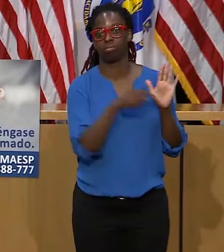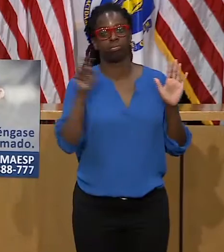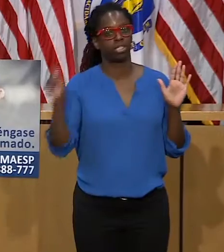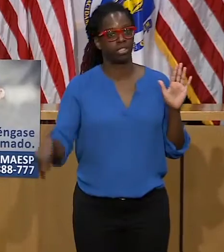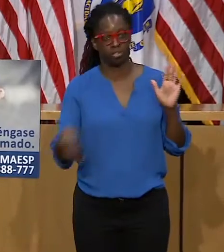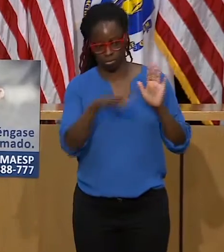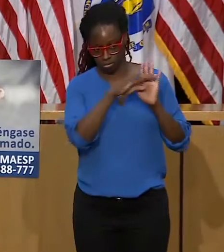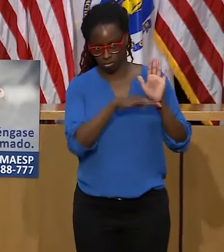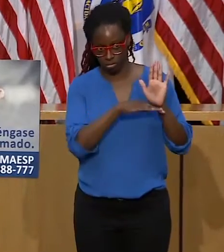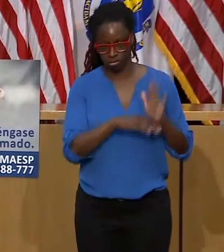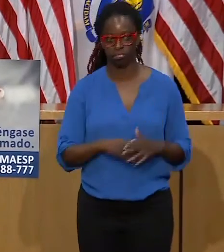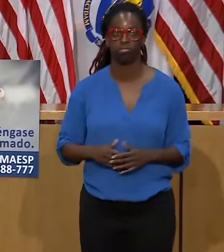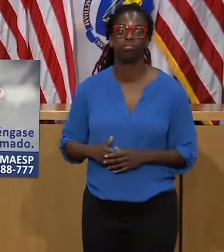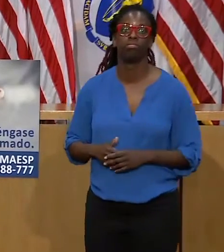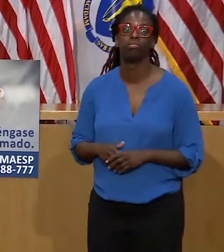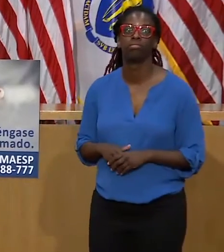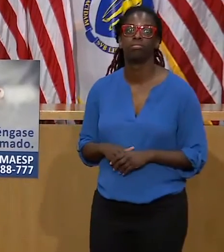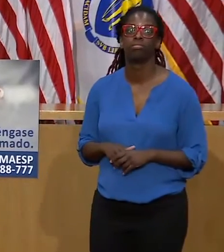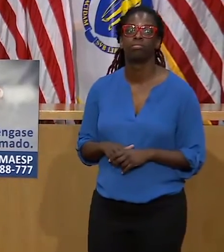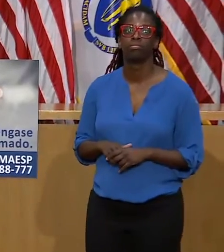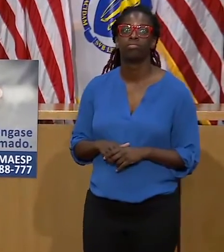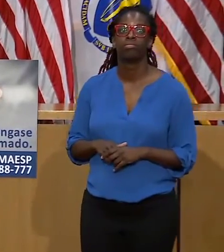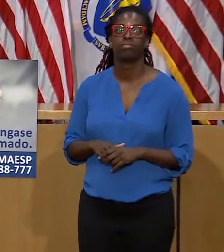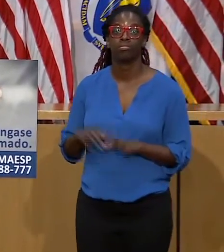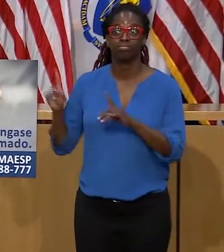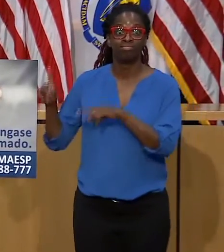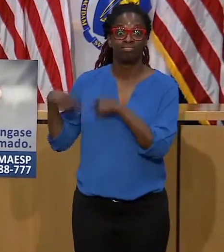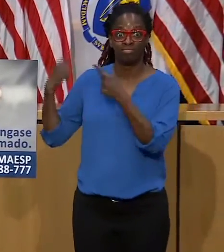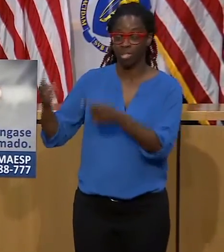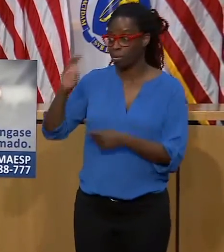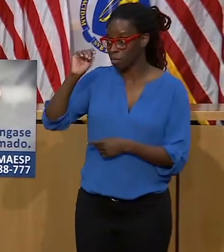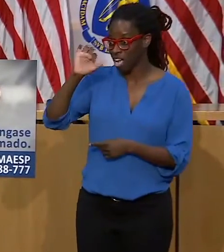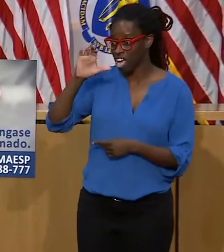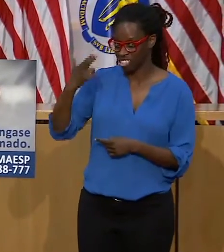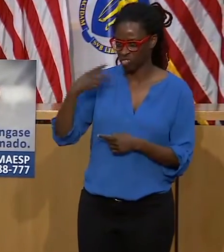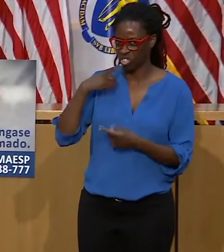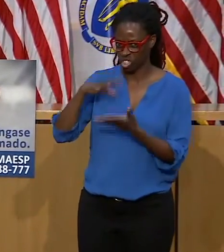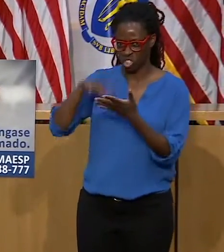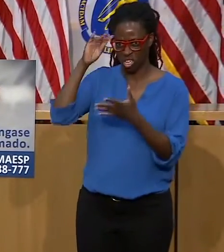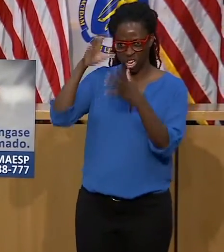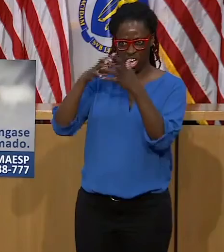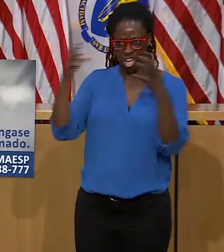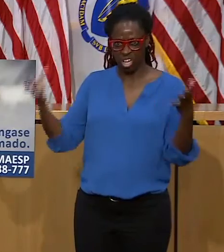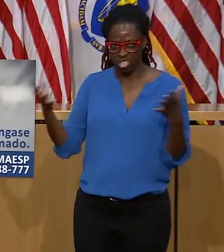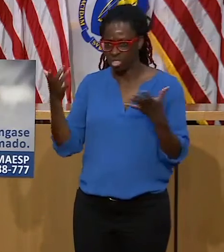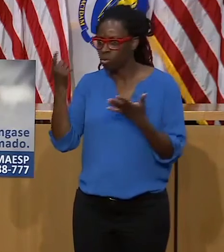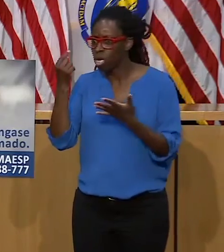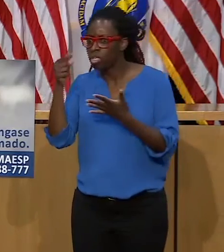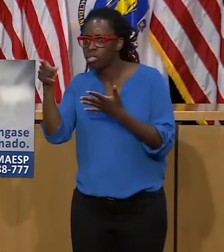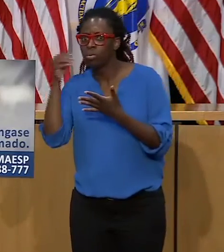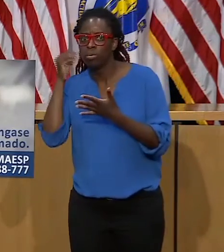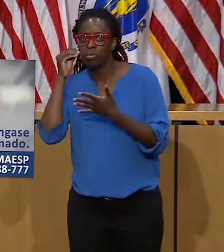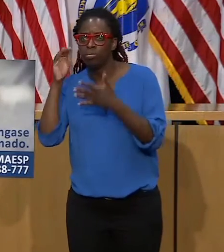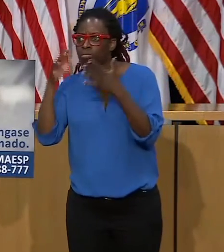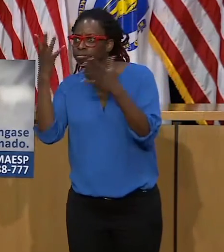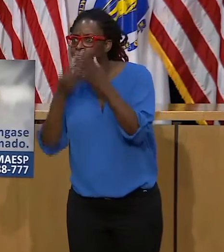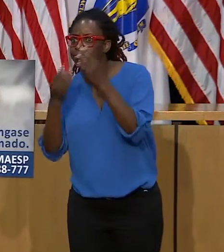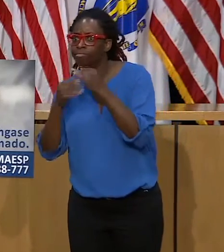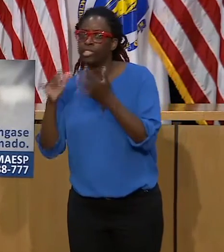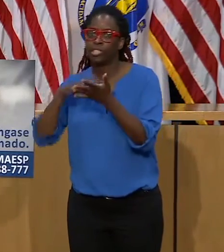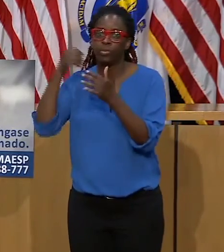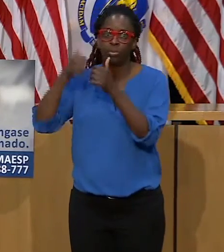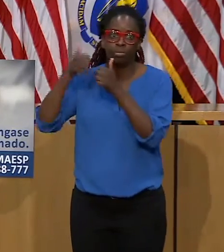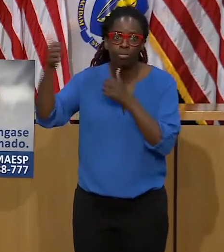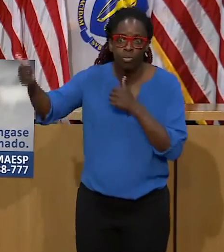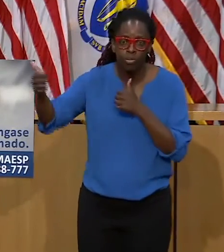amount in a short time. We believe that the medical literature does, in fact, provide the tenets for a safe return to